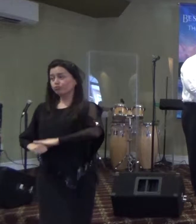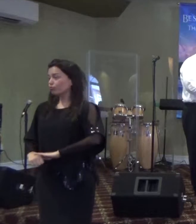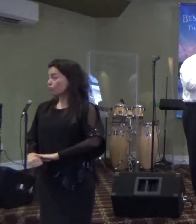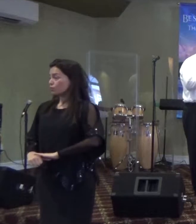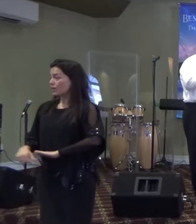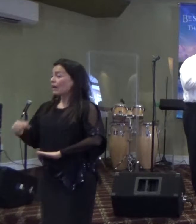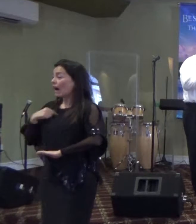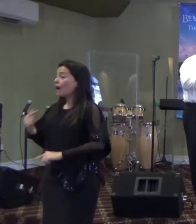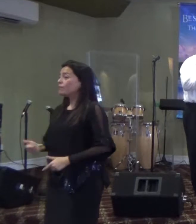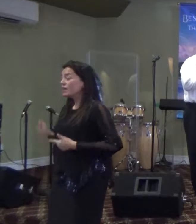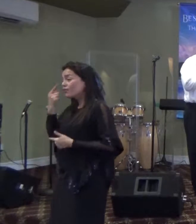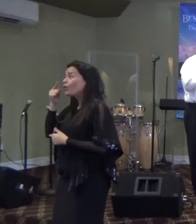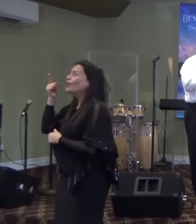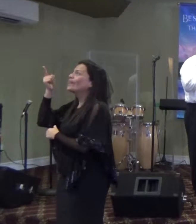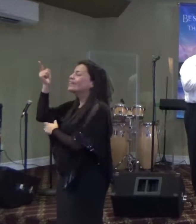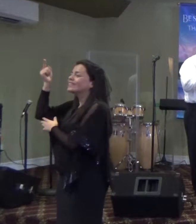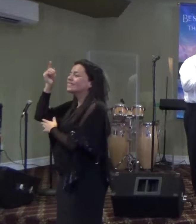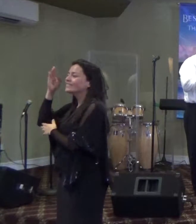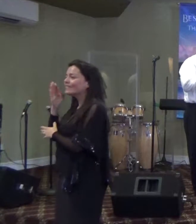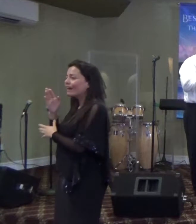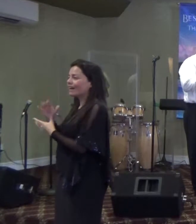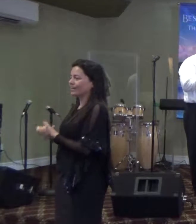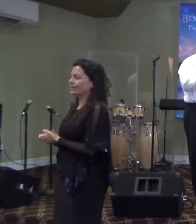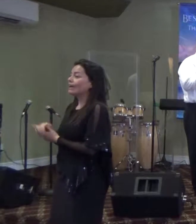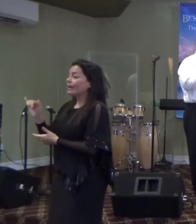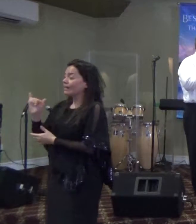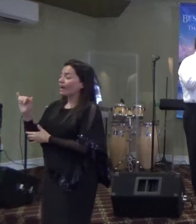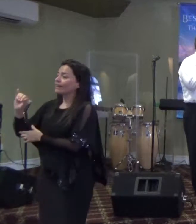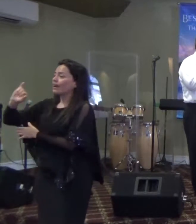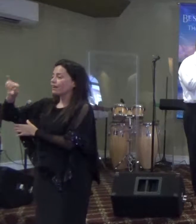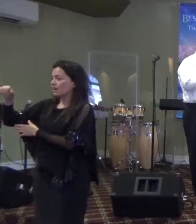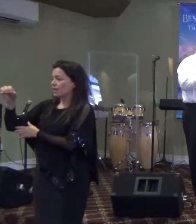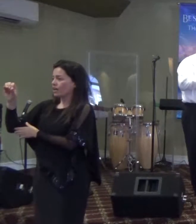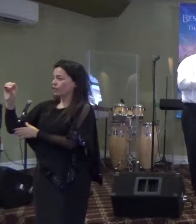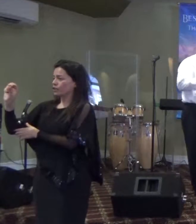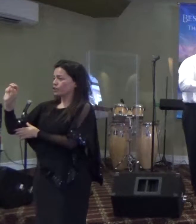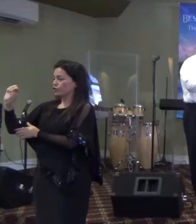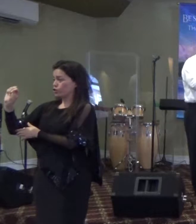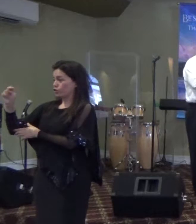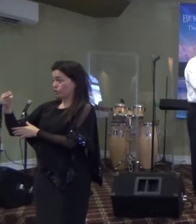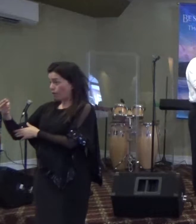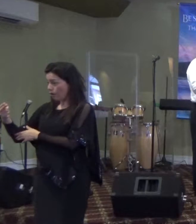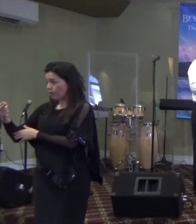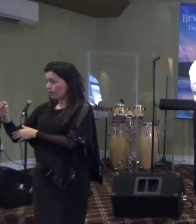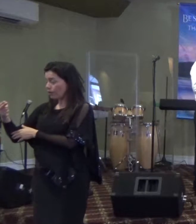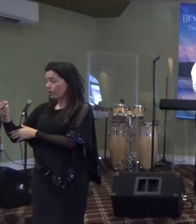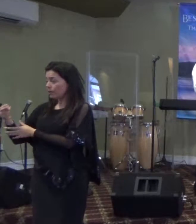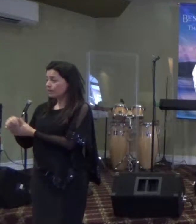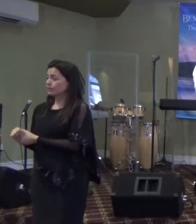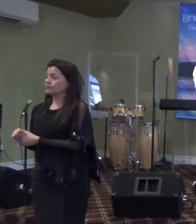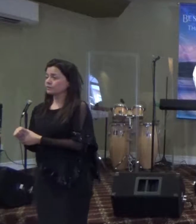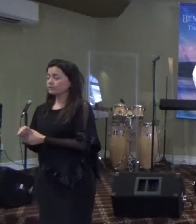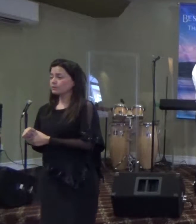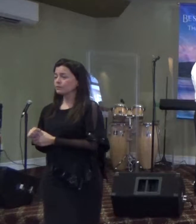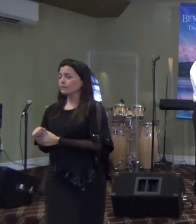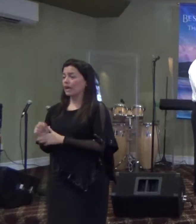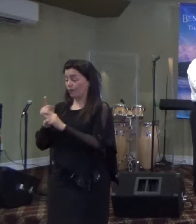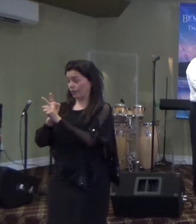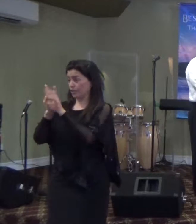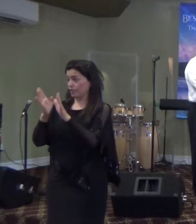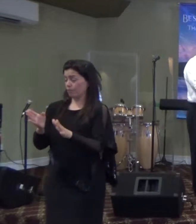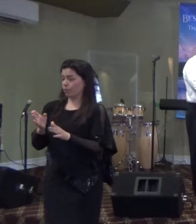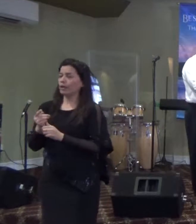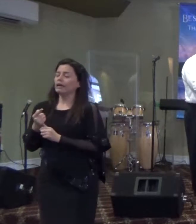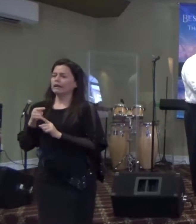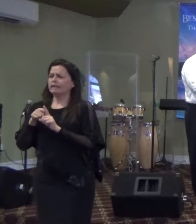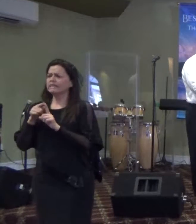live in us. Es la actitud de Juan el It's the Bautista attitude of John the Baptist cuando dijo, when he es said, menester que